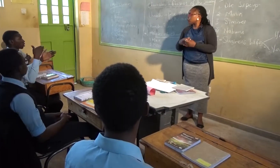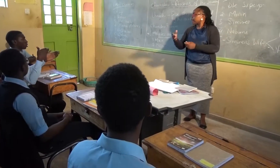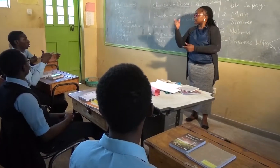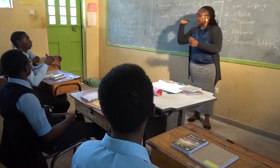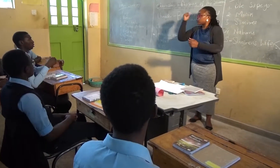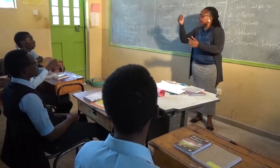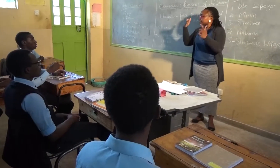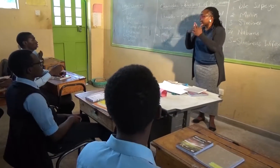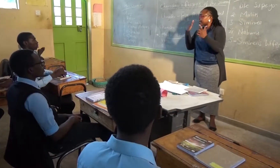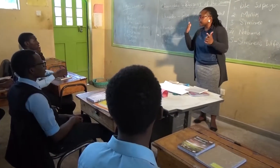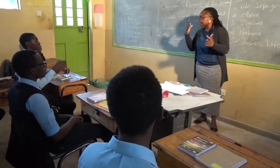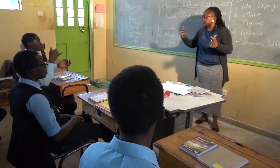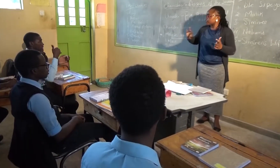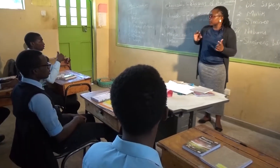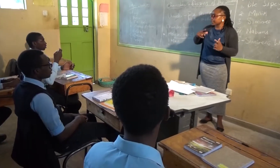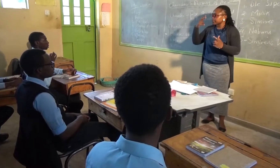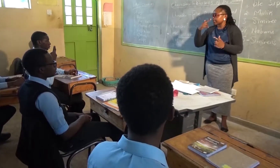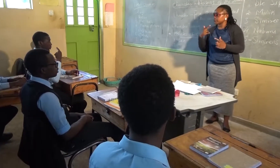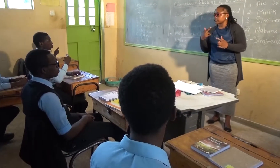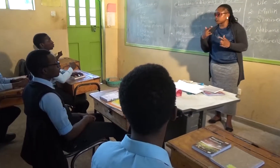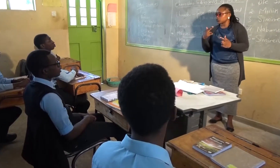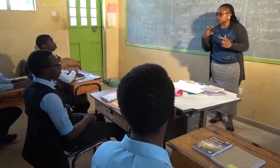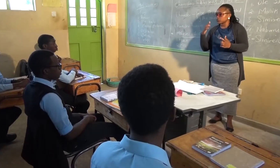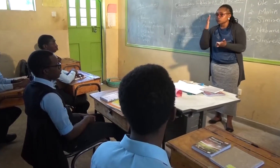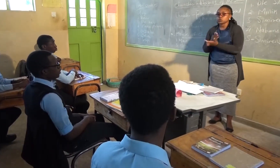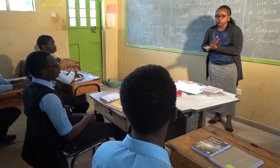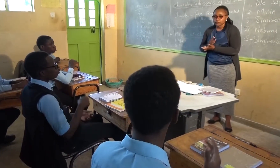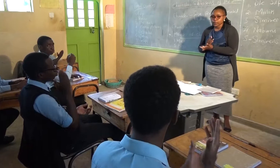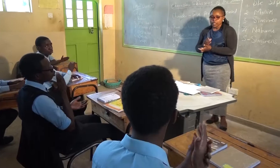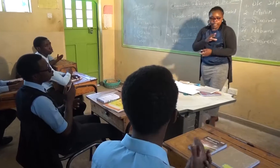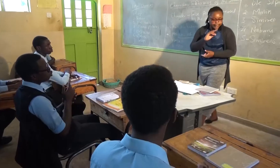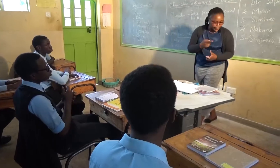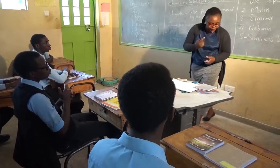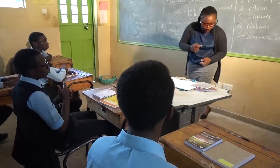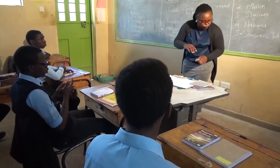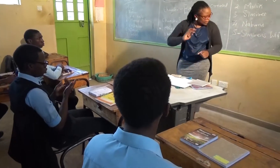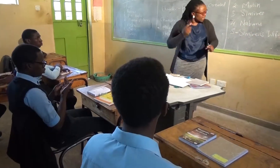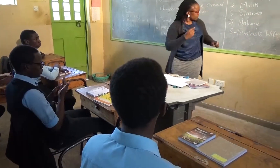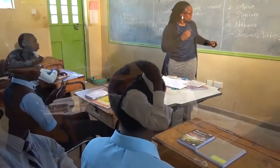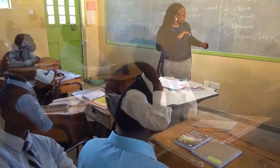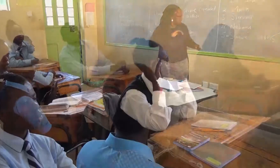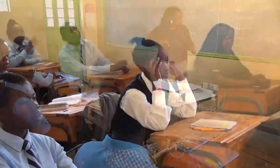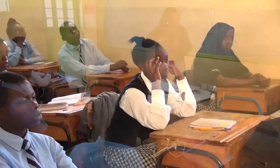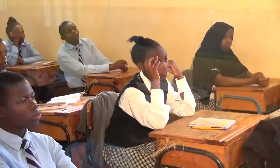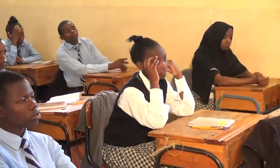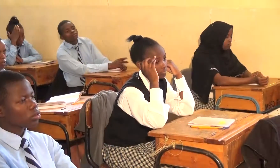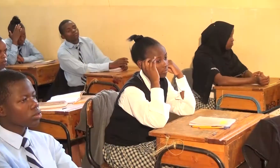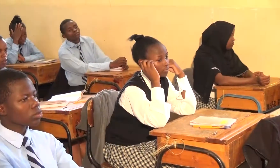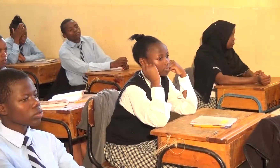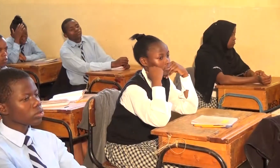were advocating against female circumcision. True. Then we have, now we have